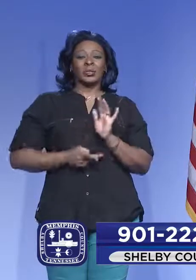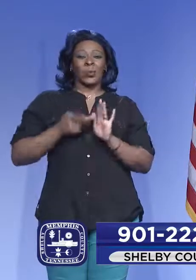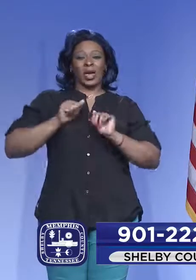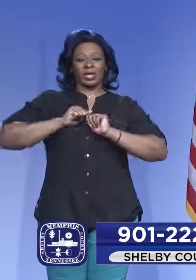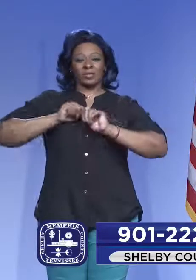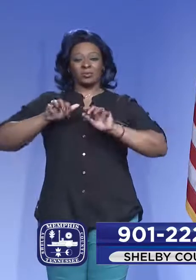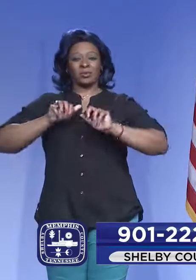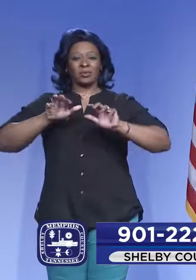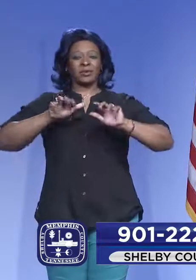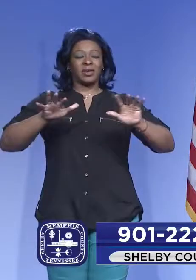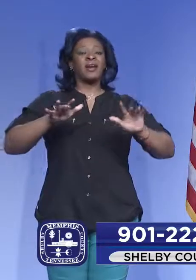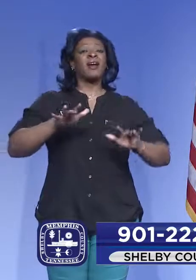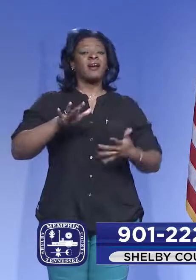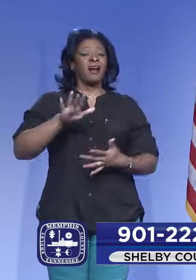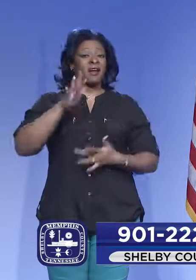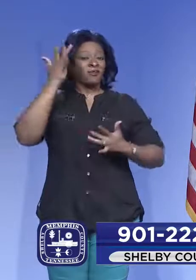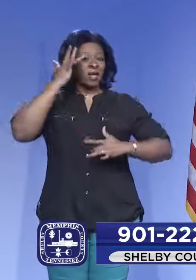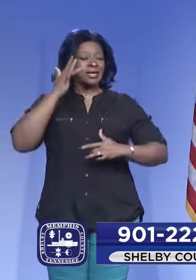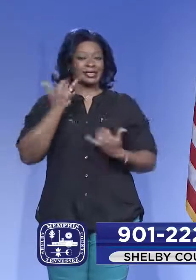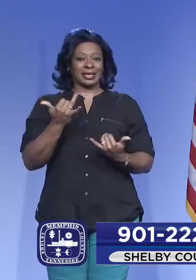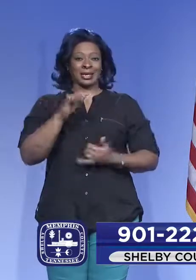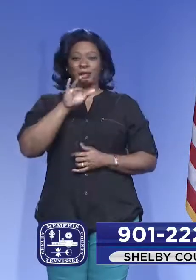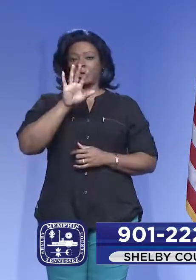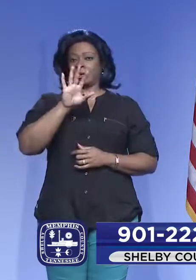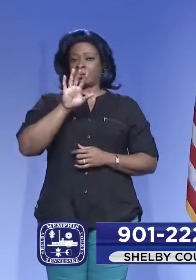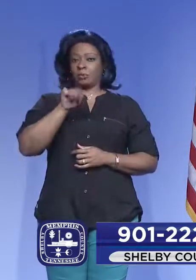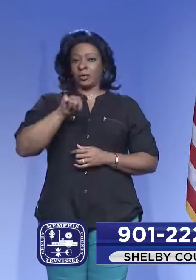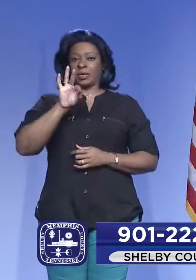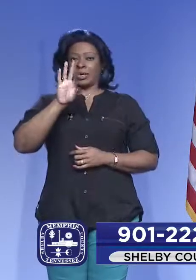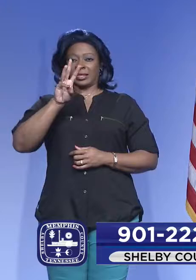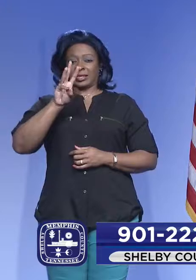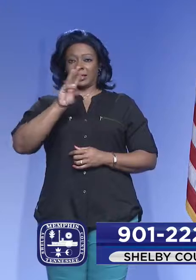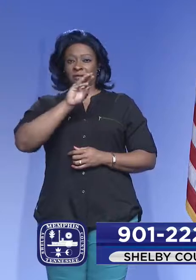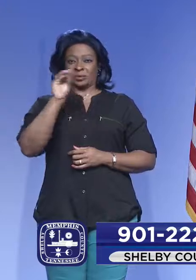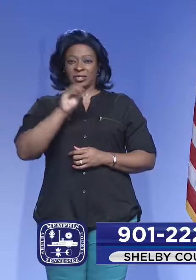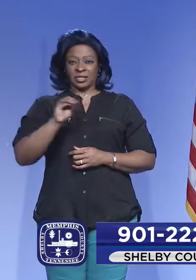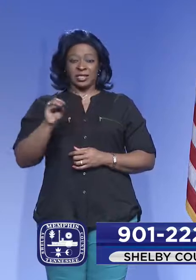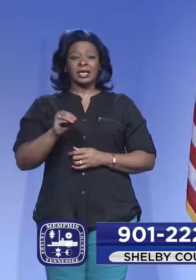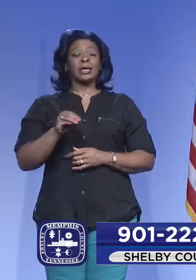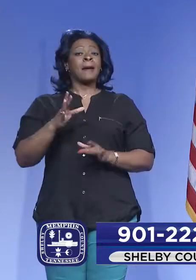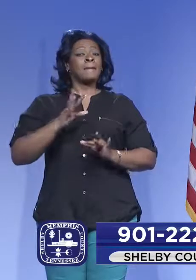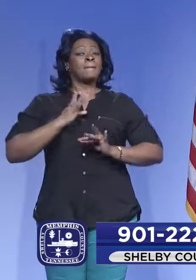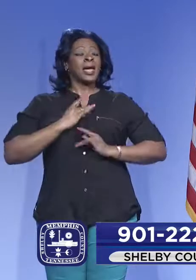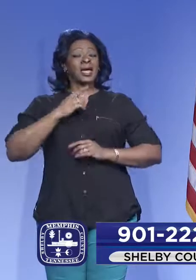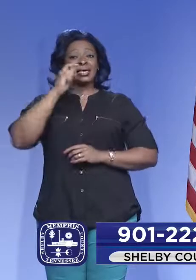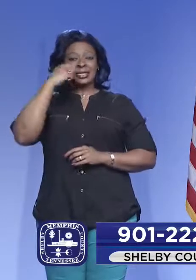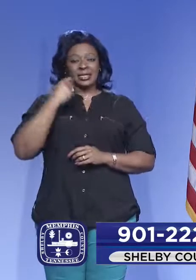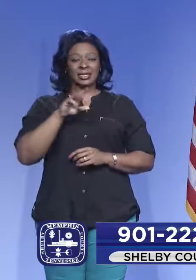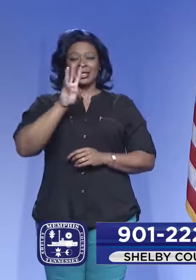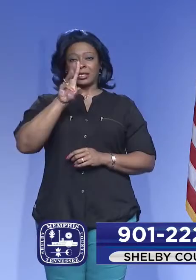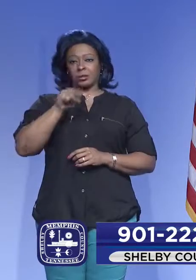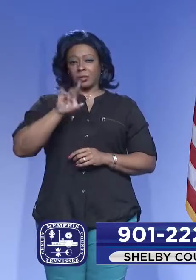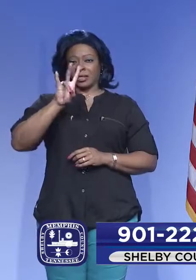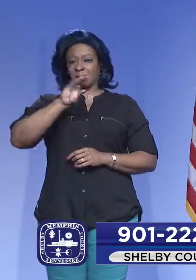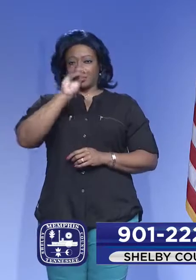the virus is about 0.96 today, and our positivity rate on testing is